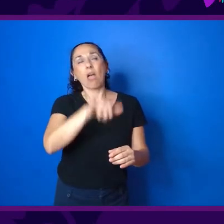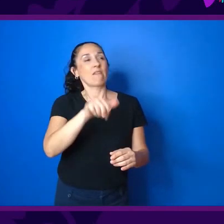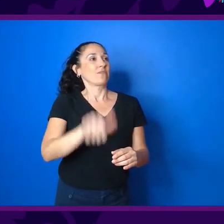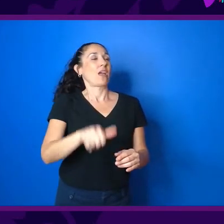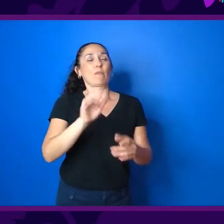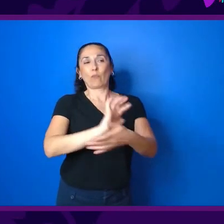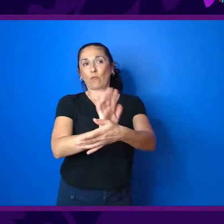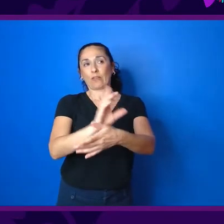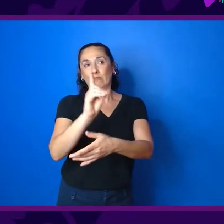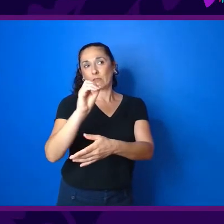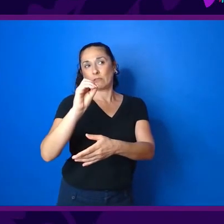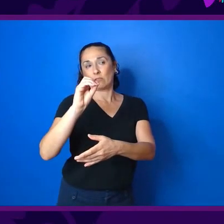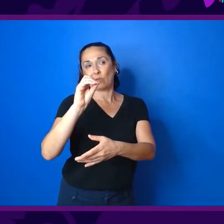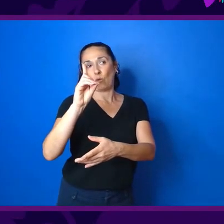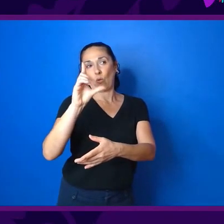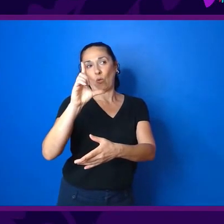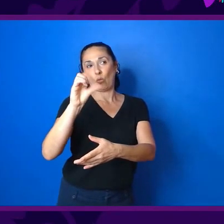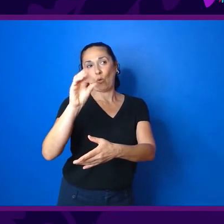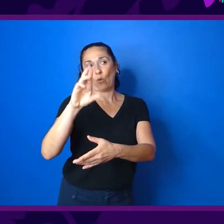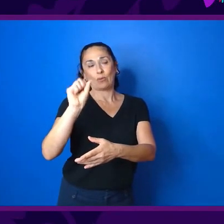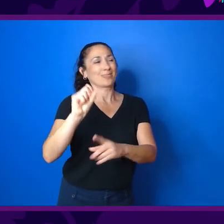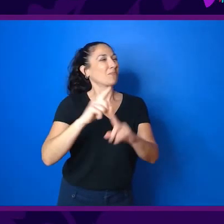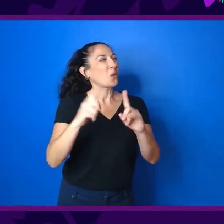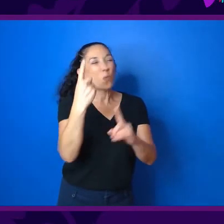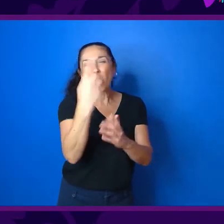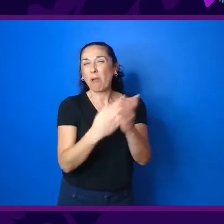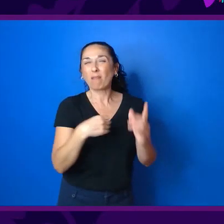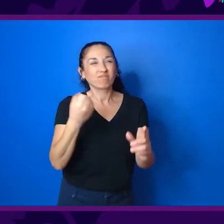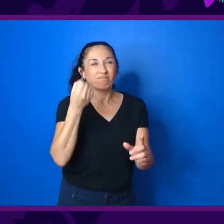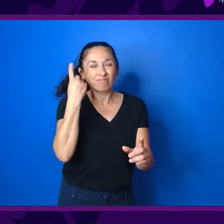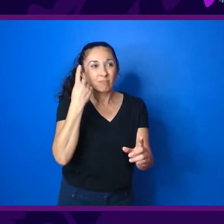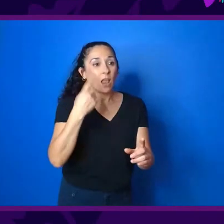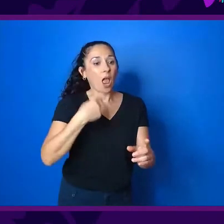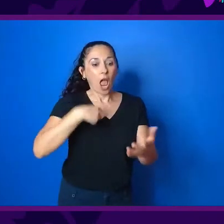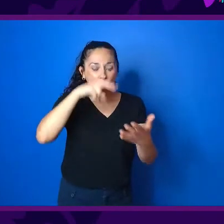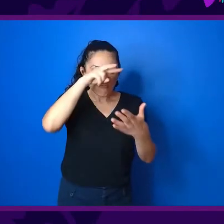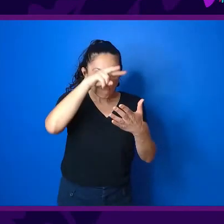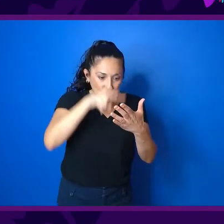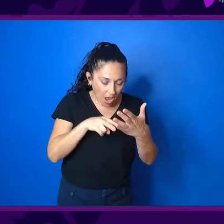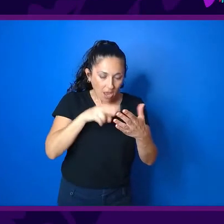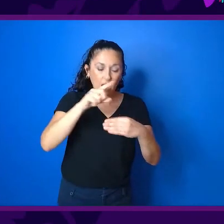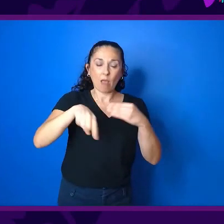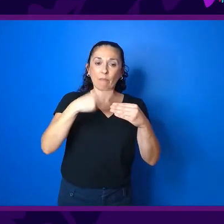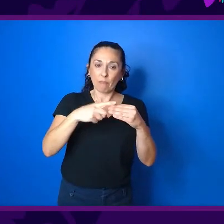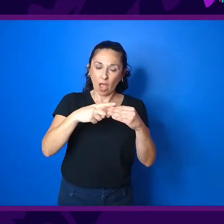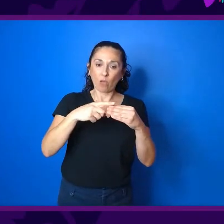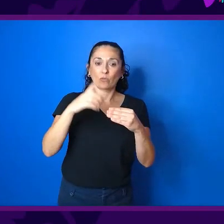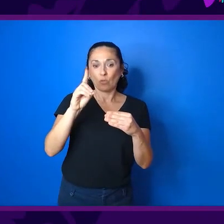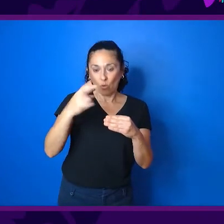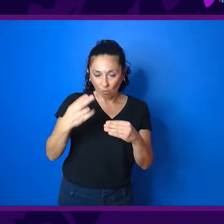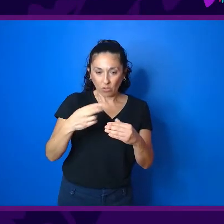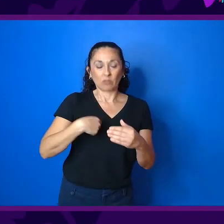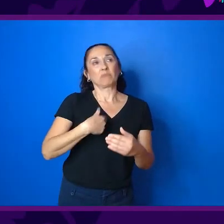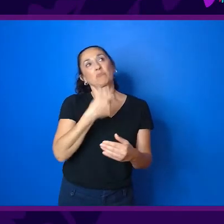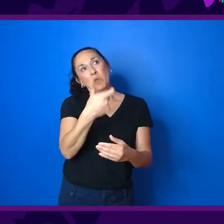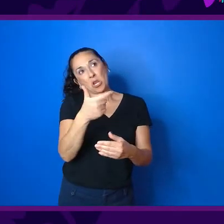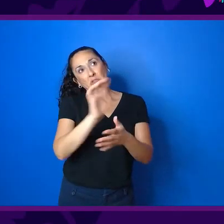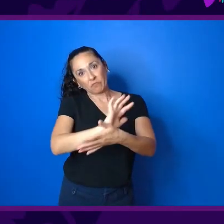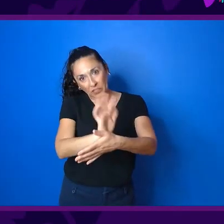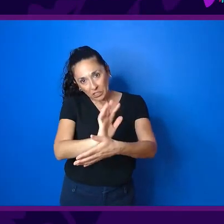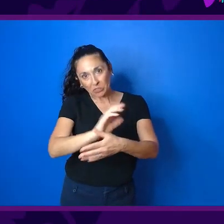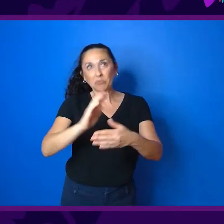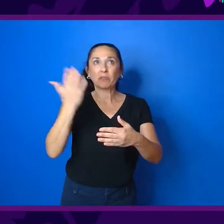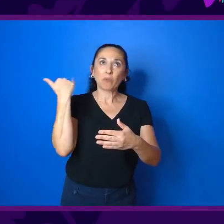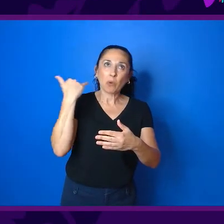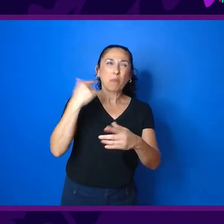is what I couldn't understand. I have read about Dolores. I have seen videos about Dolores, but for some